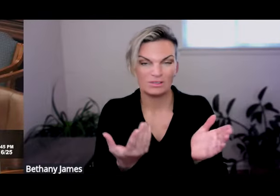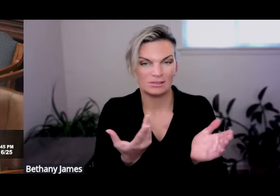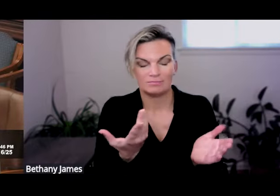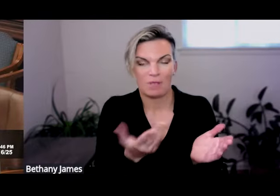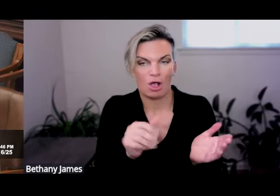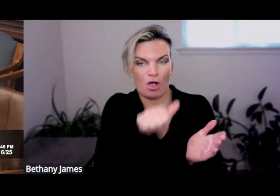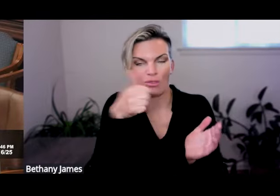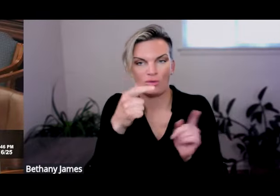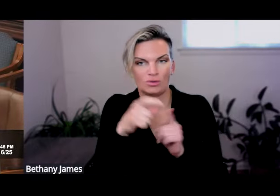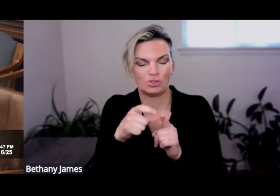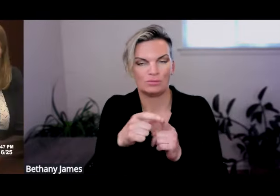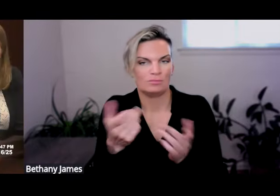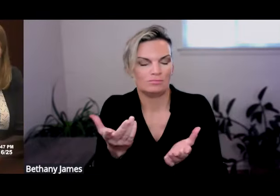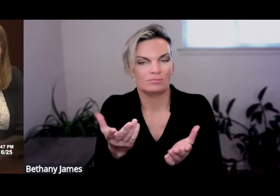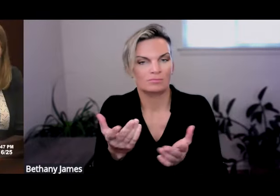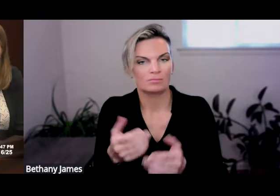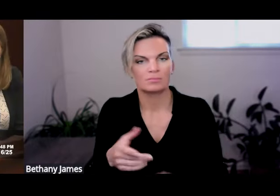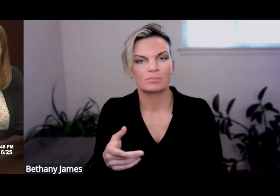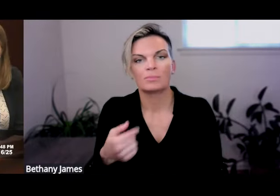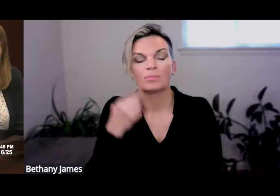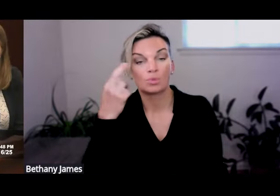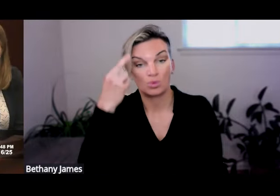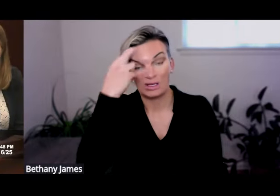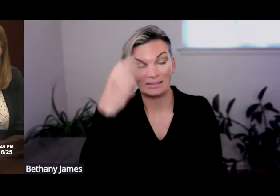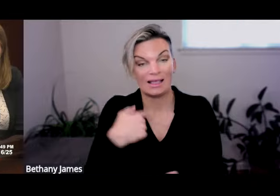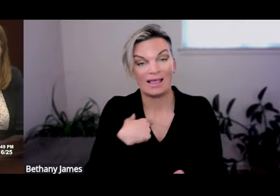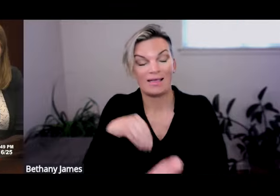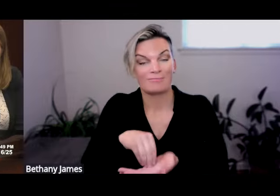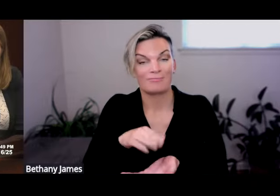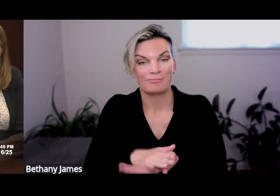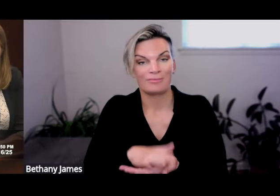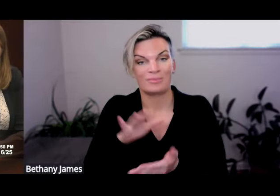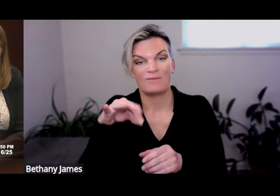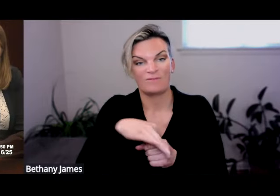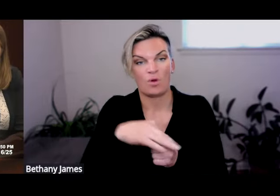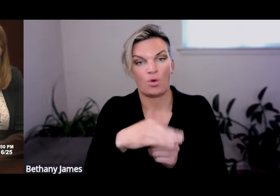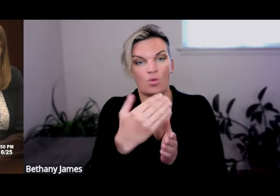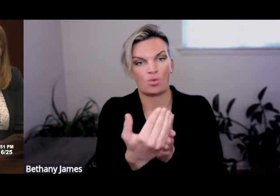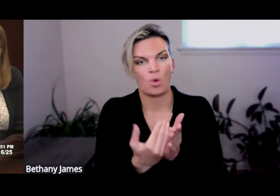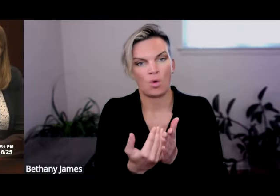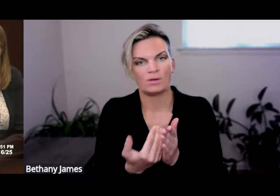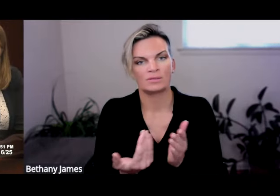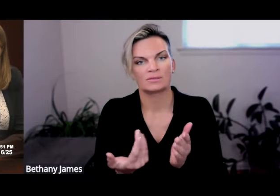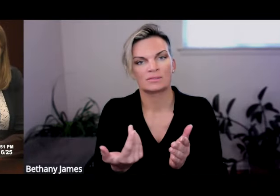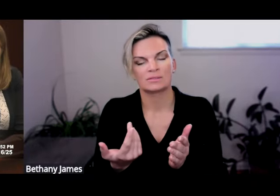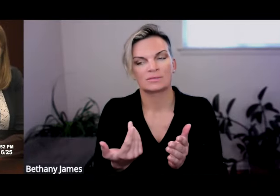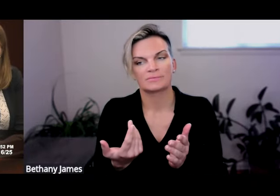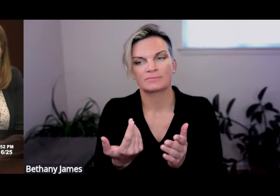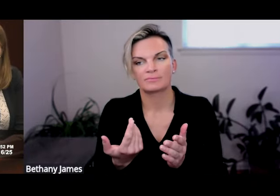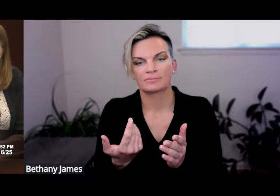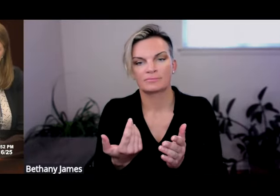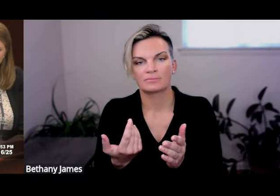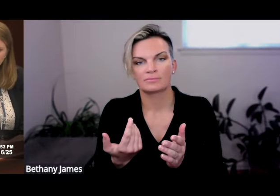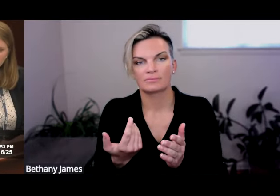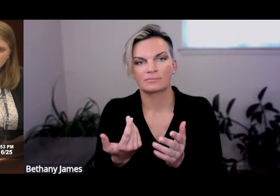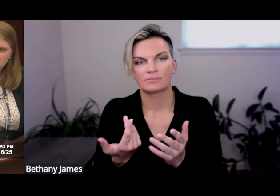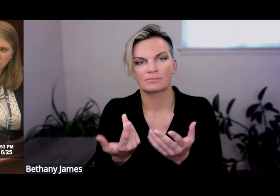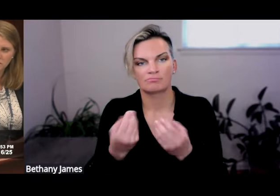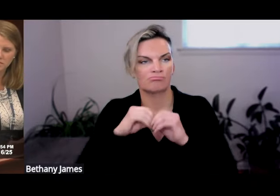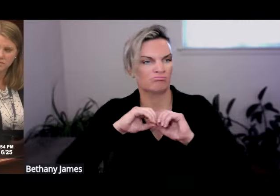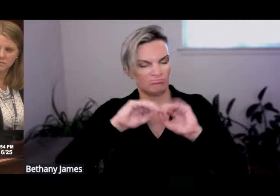used voter rolls was because I think that that's a little bit more common speak